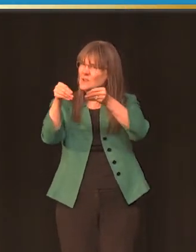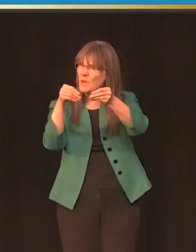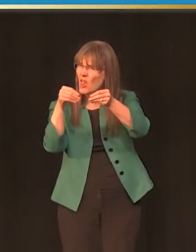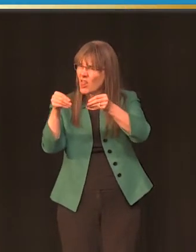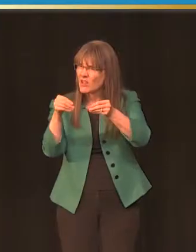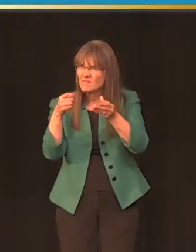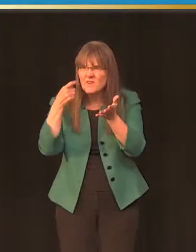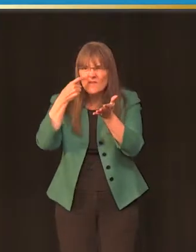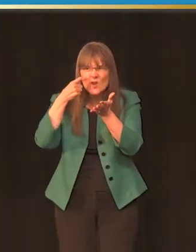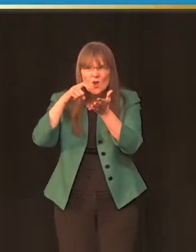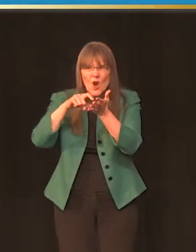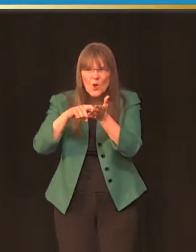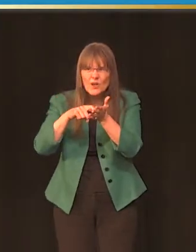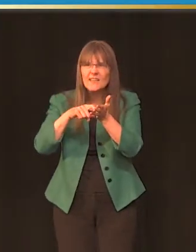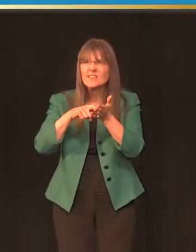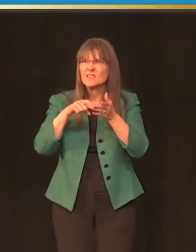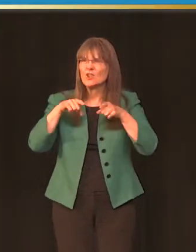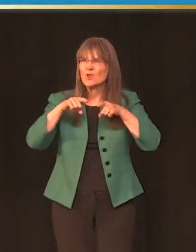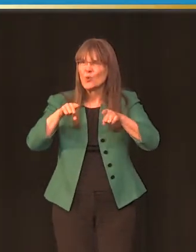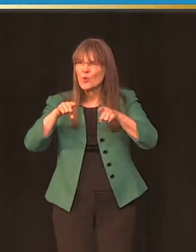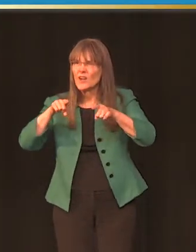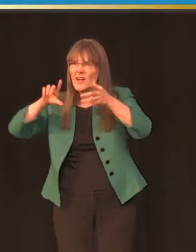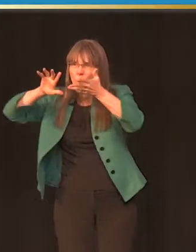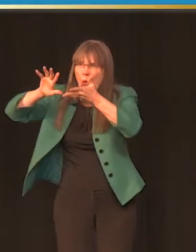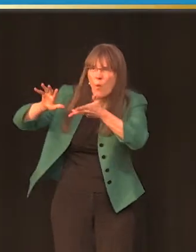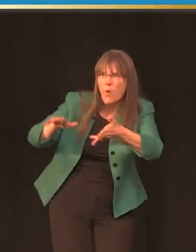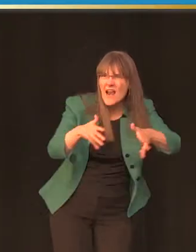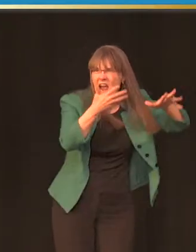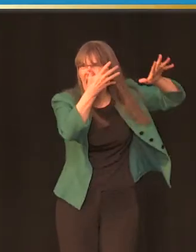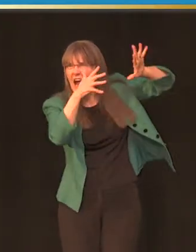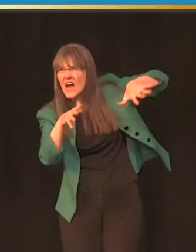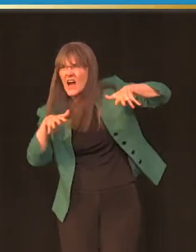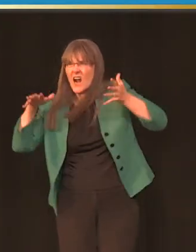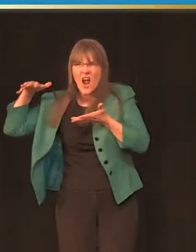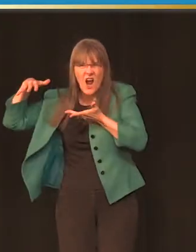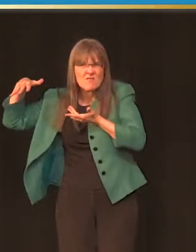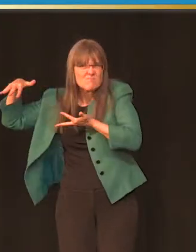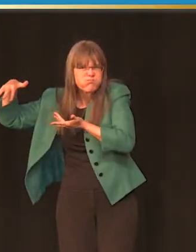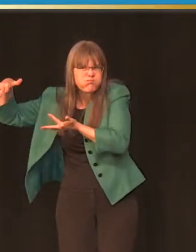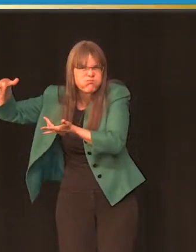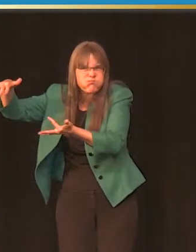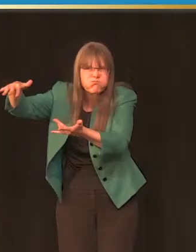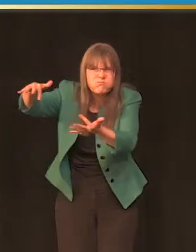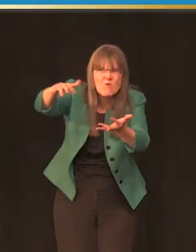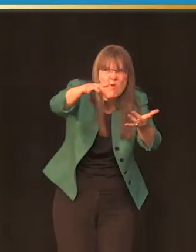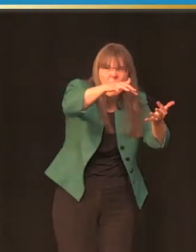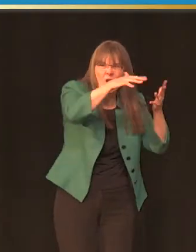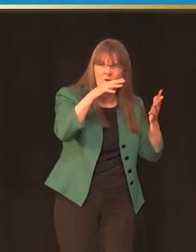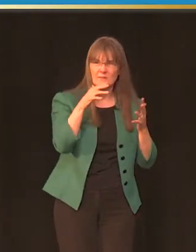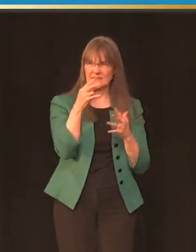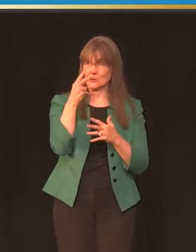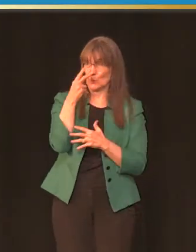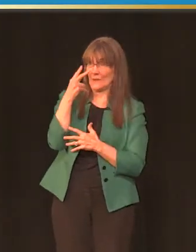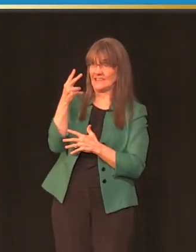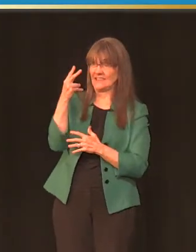A palm tree is flexible. Have you noticed during high winds and during